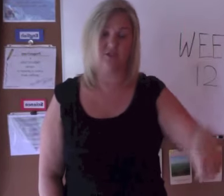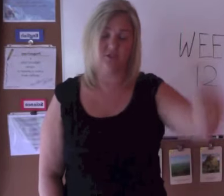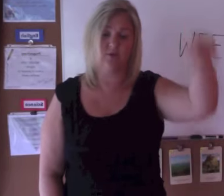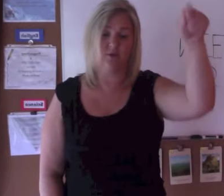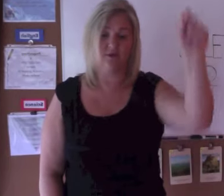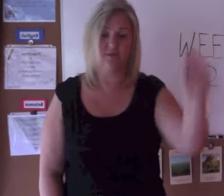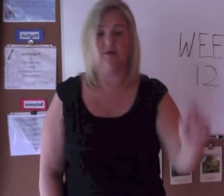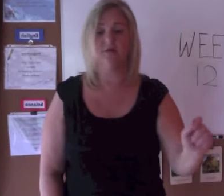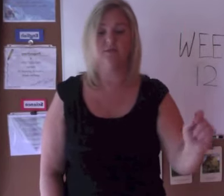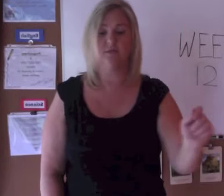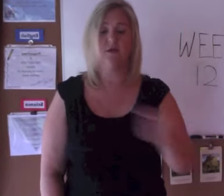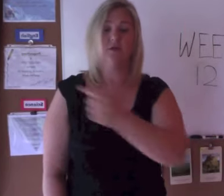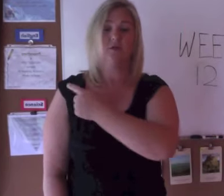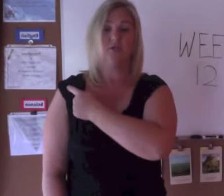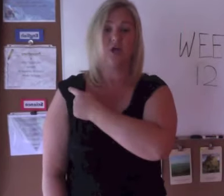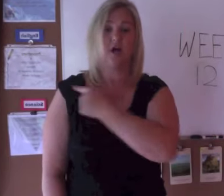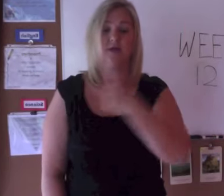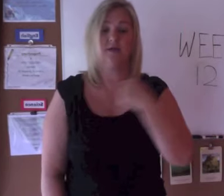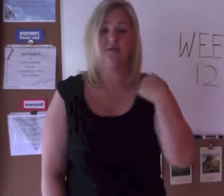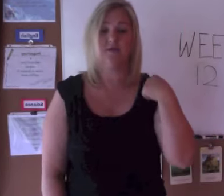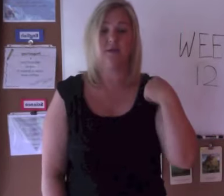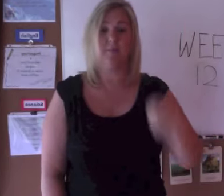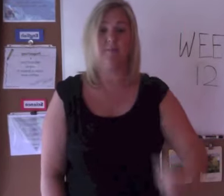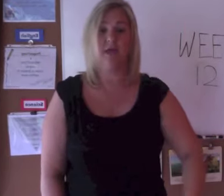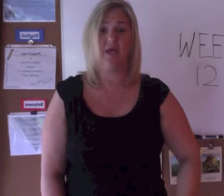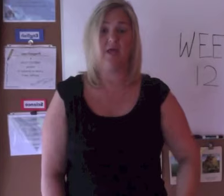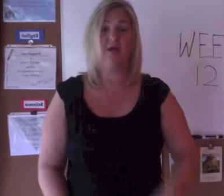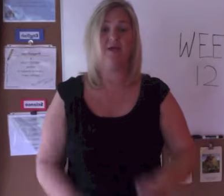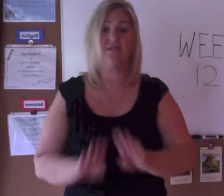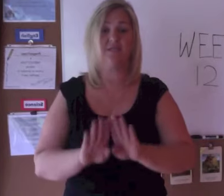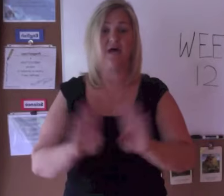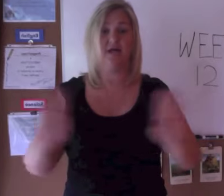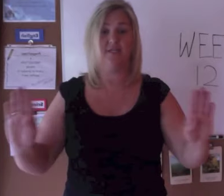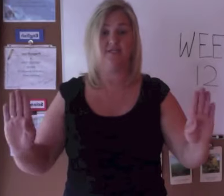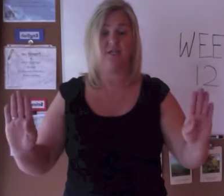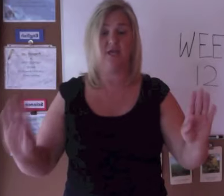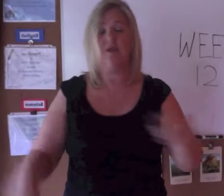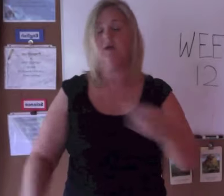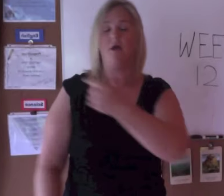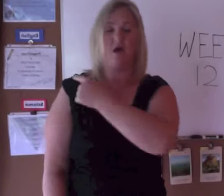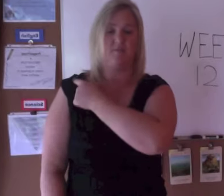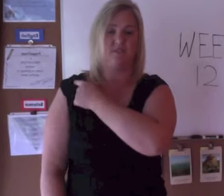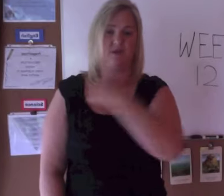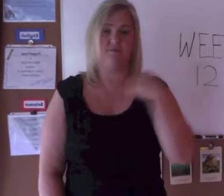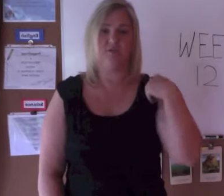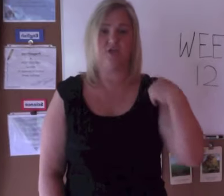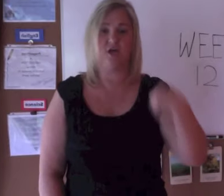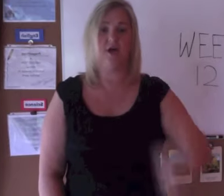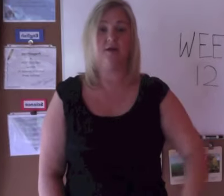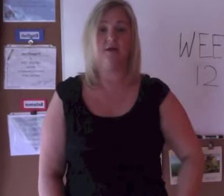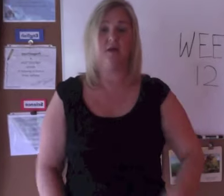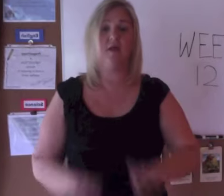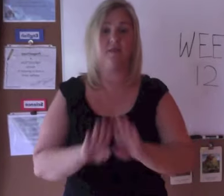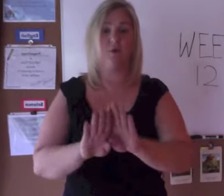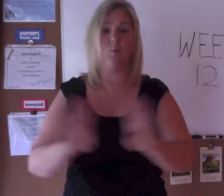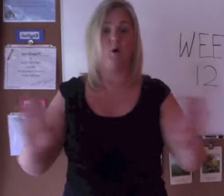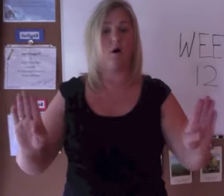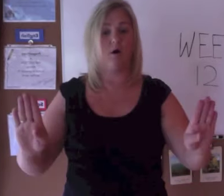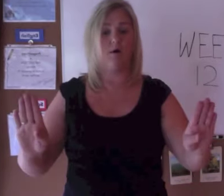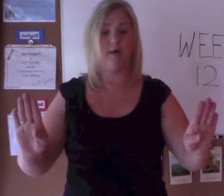year. The Renaissance. China's Ming Dynasty. The sign for China and then a wall.